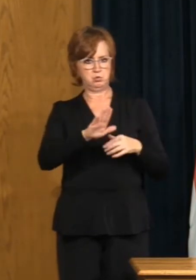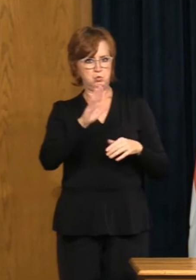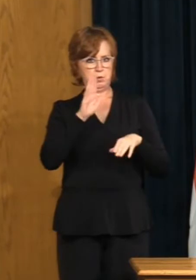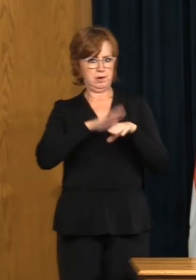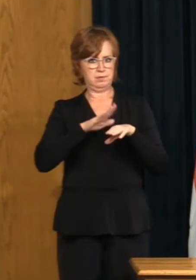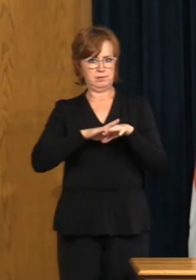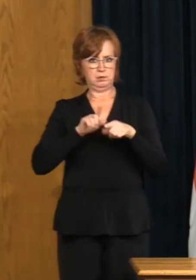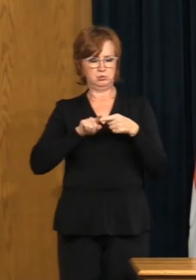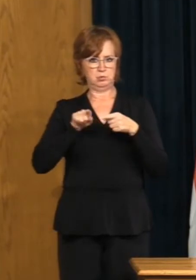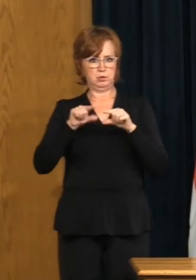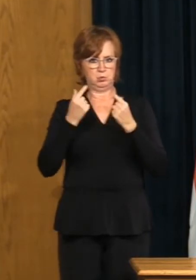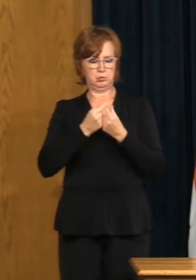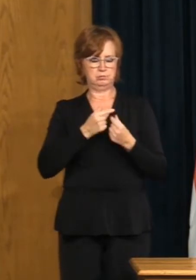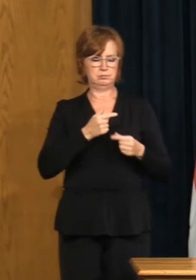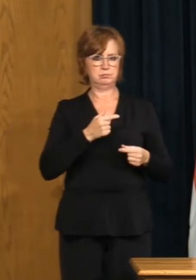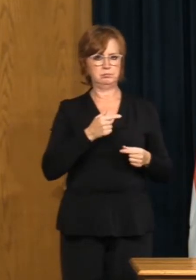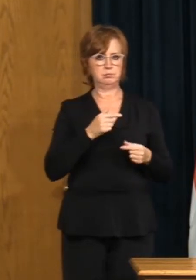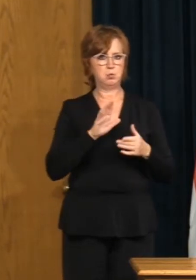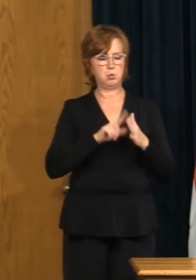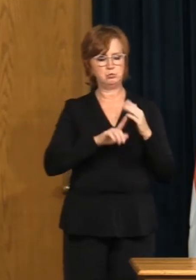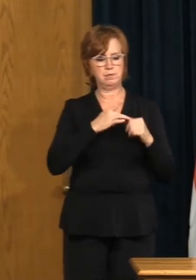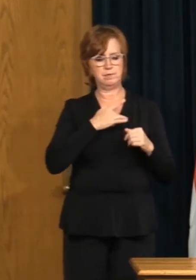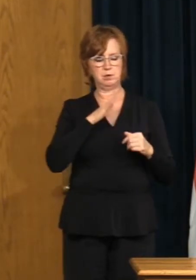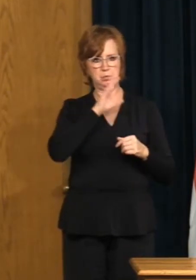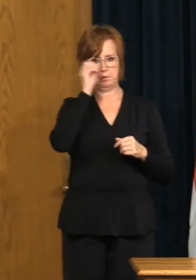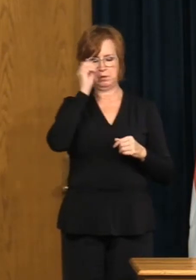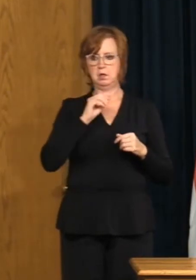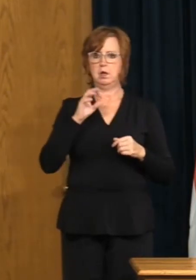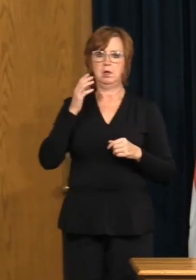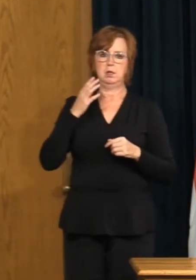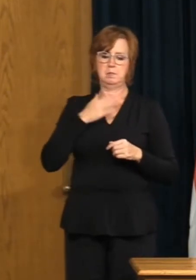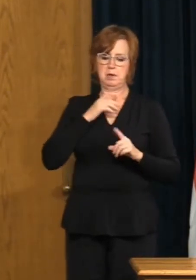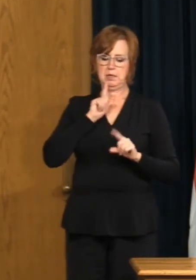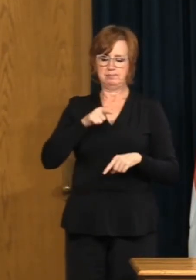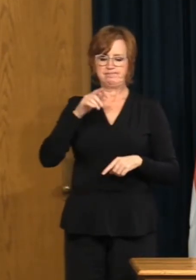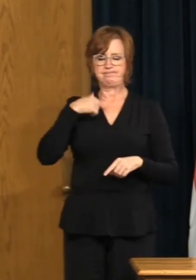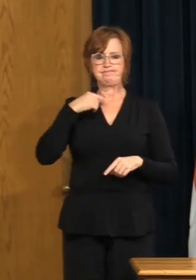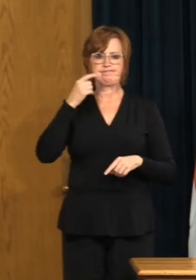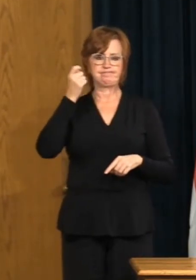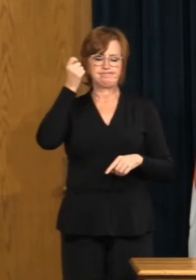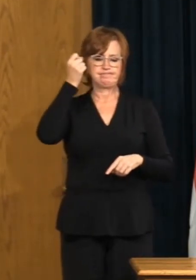Yeah, so, I fully empathize with people who may feel uncomfortable or